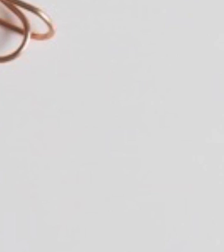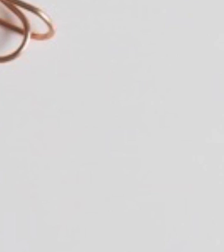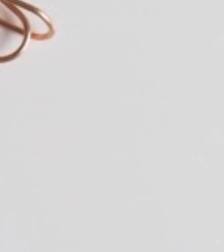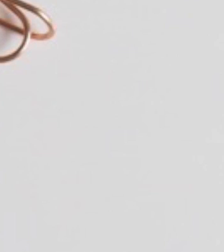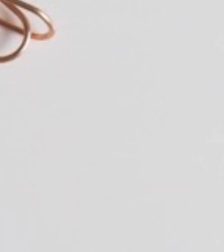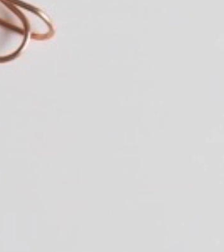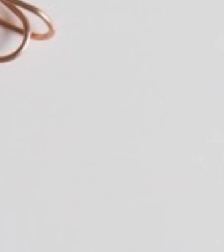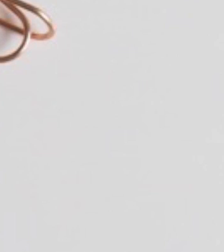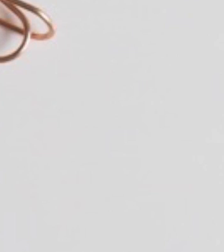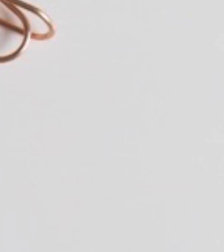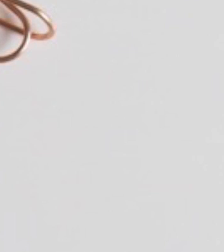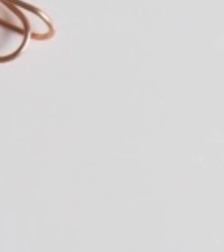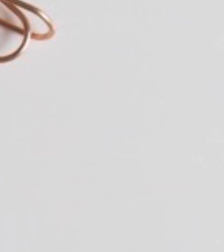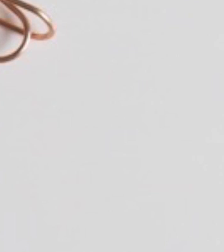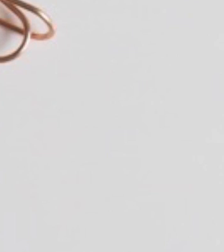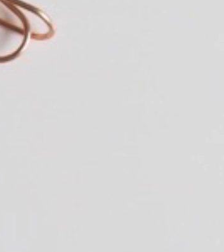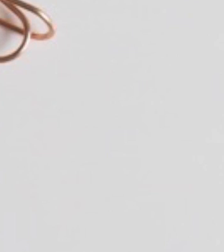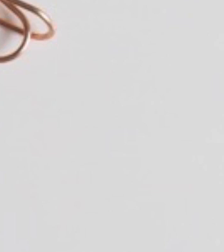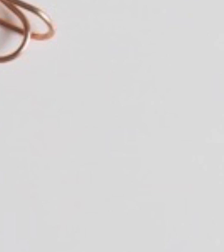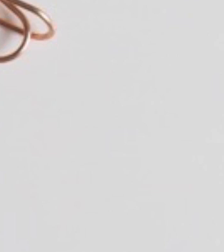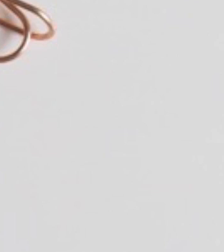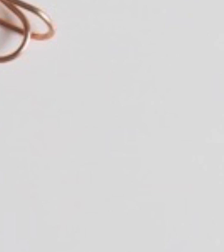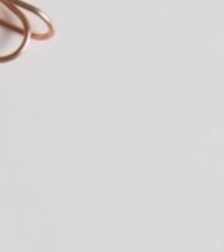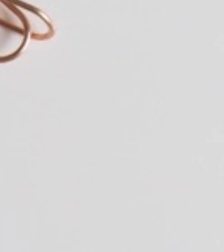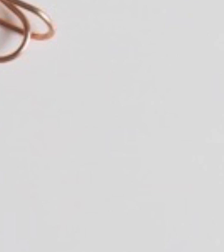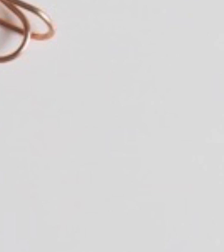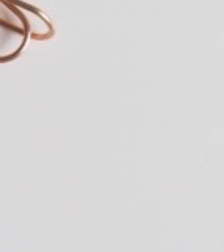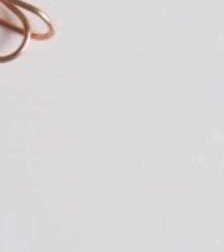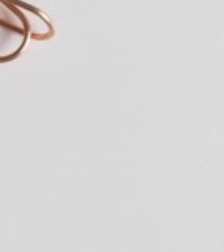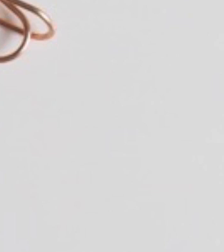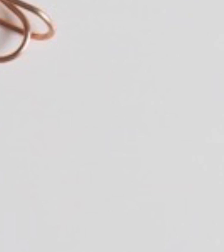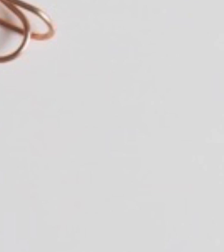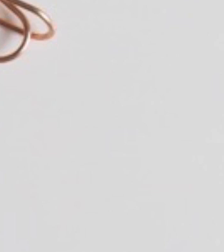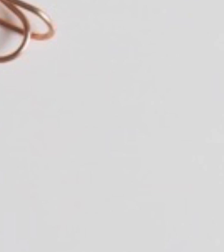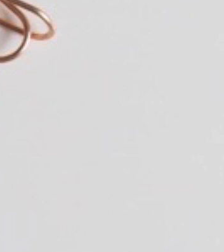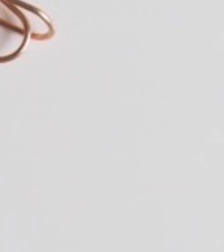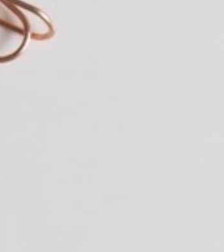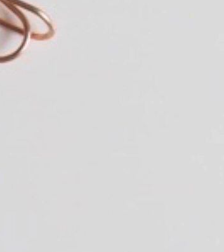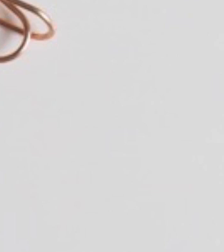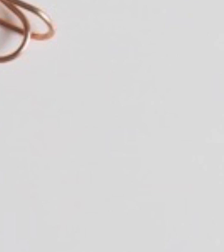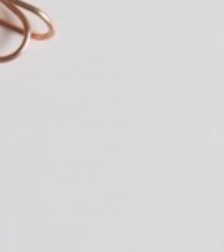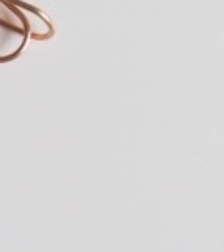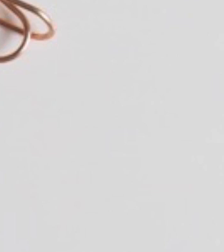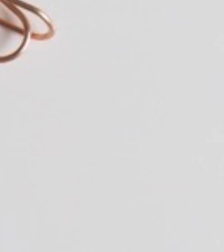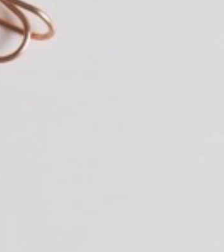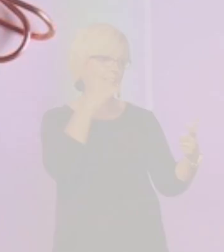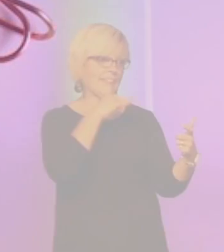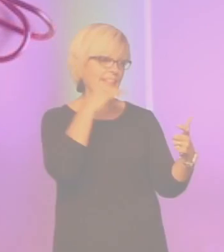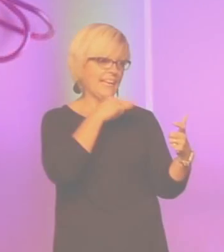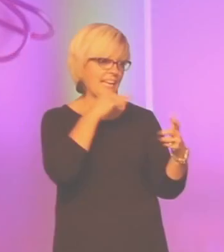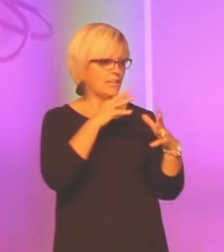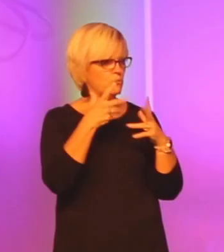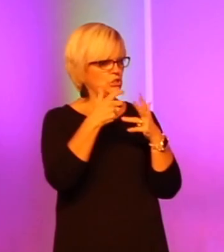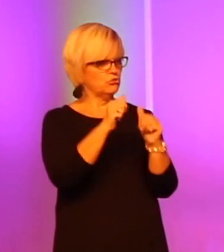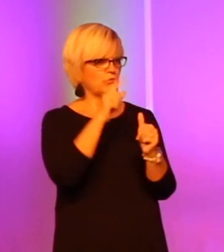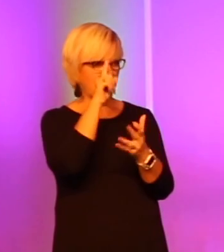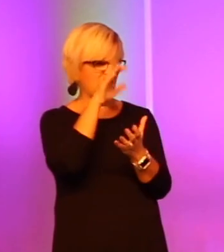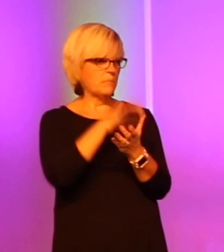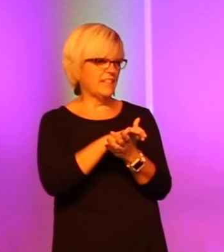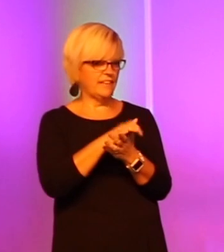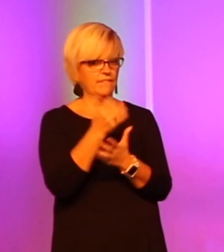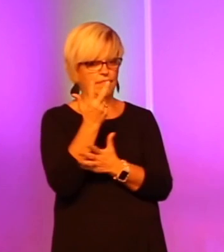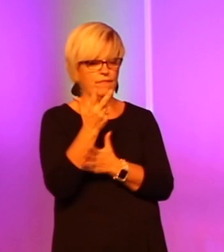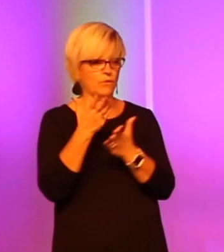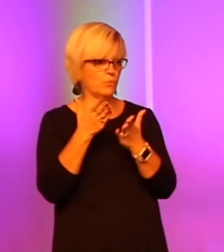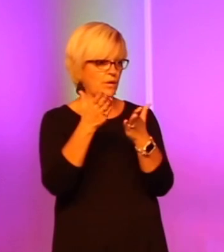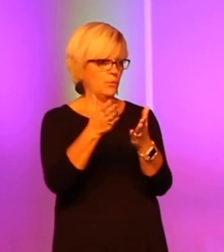are no consequences to this temptation. It's a huge lie, but we try to believe it all the time. And there's, again, three main ways that